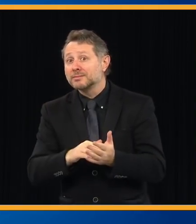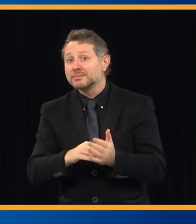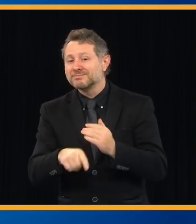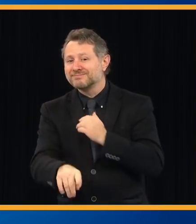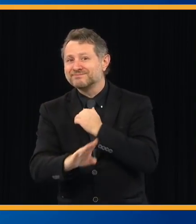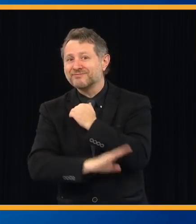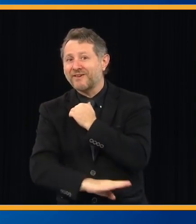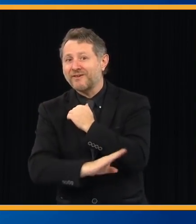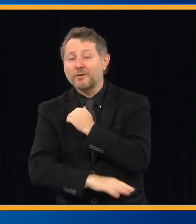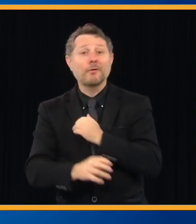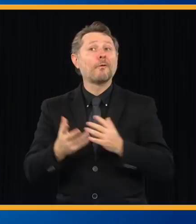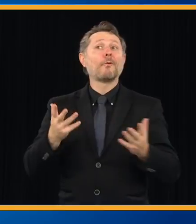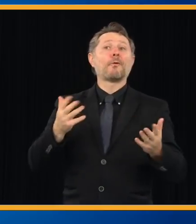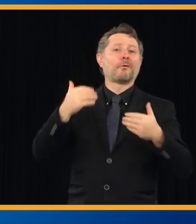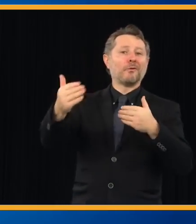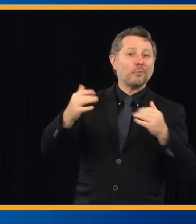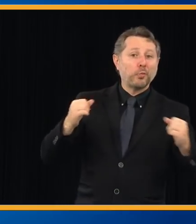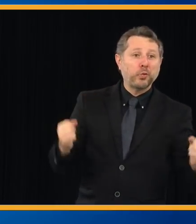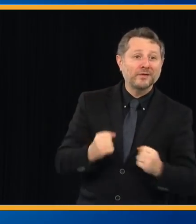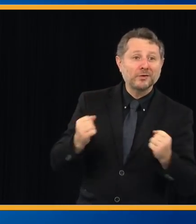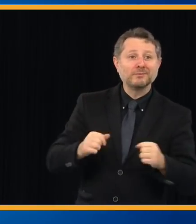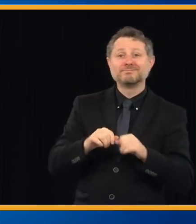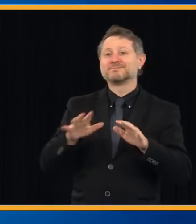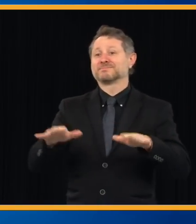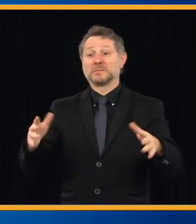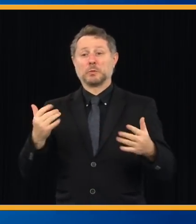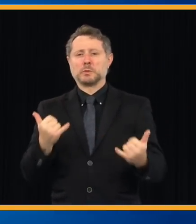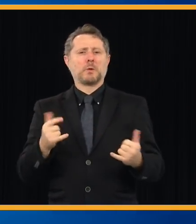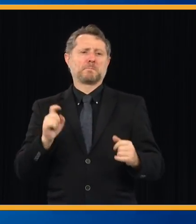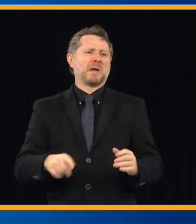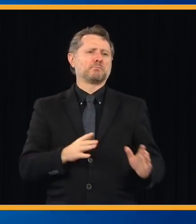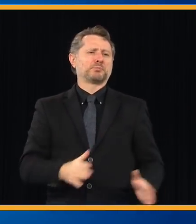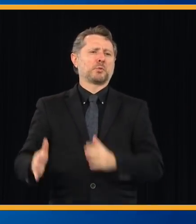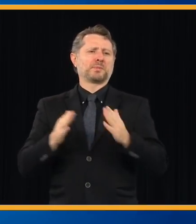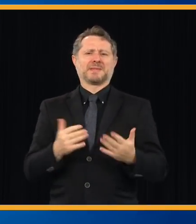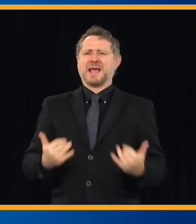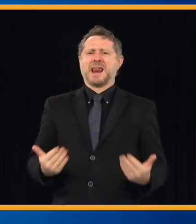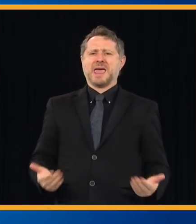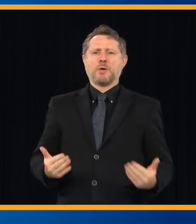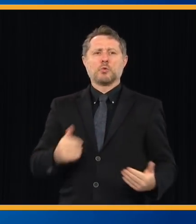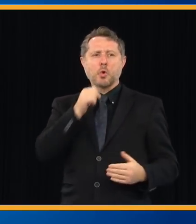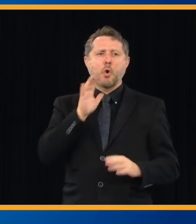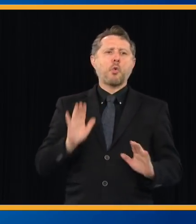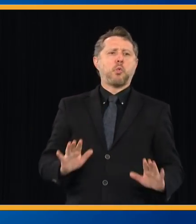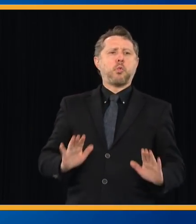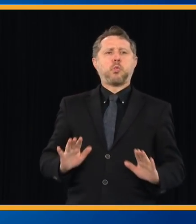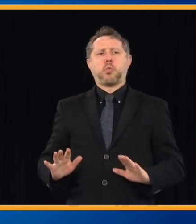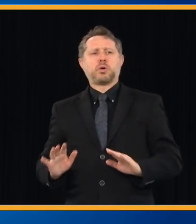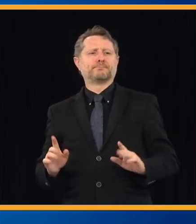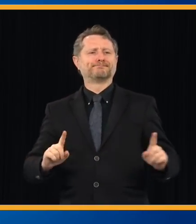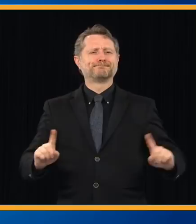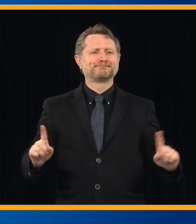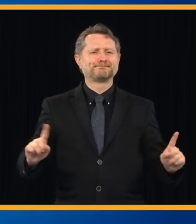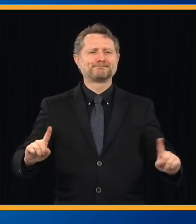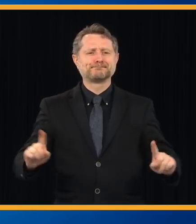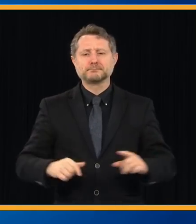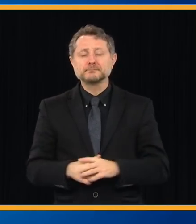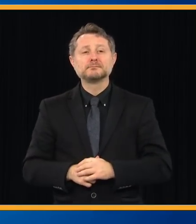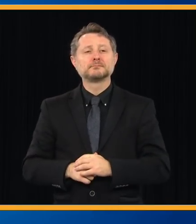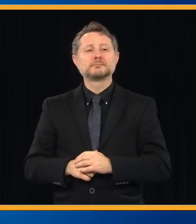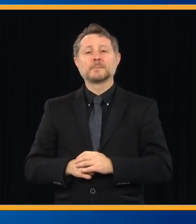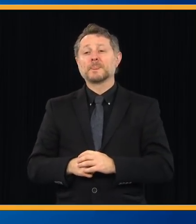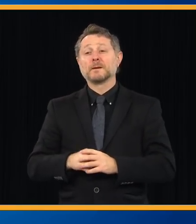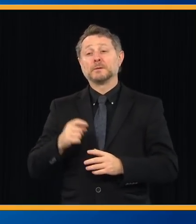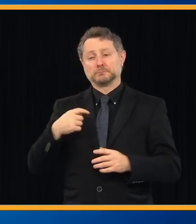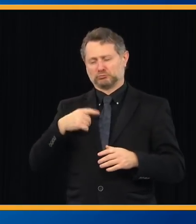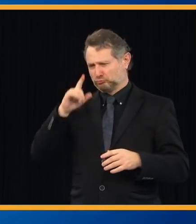well, we have to start getting ready now. And it is shocking to me that so many months,